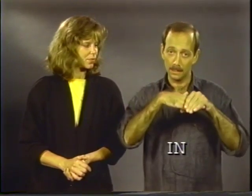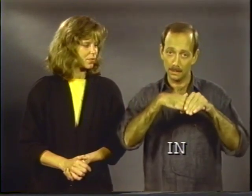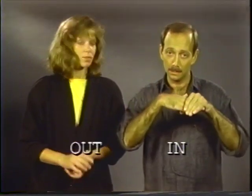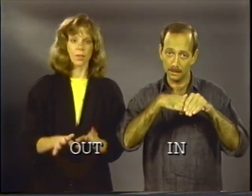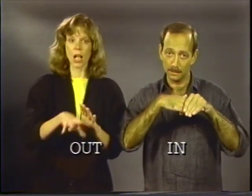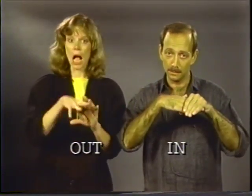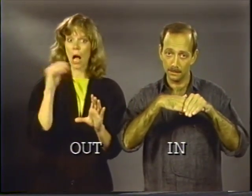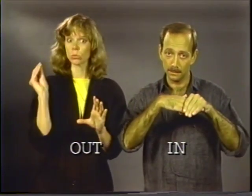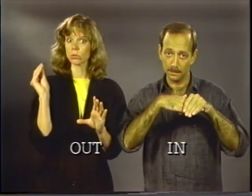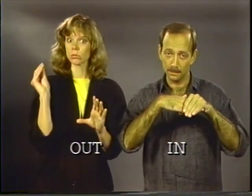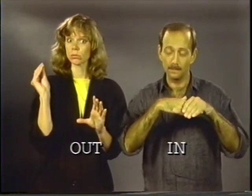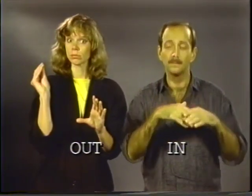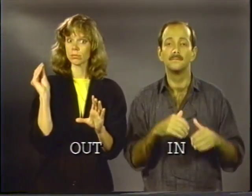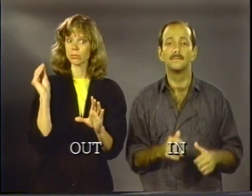out, to,